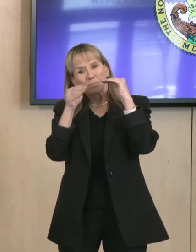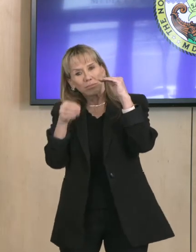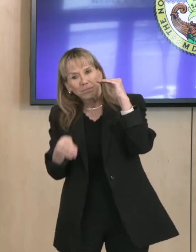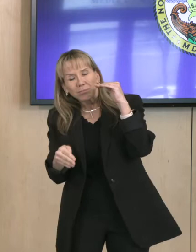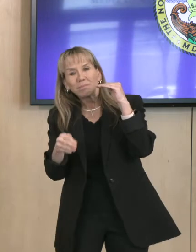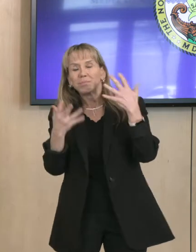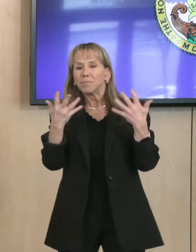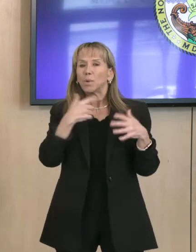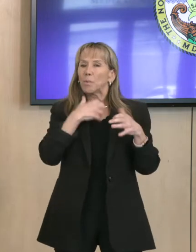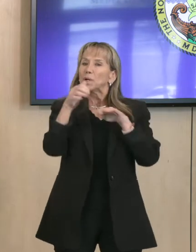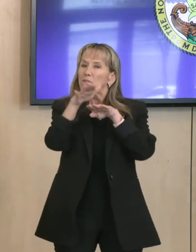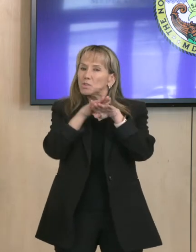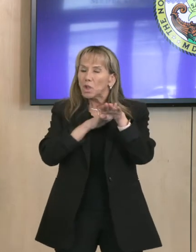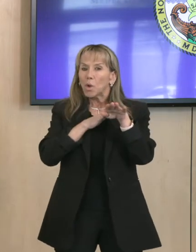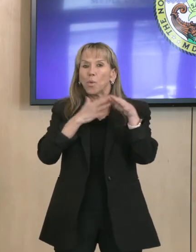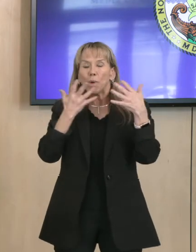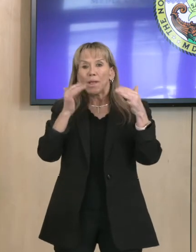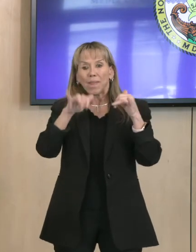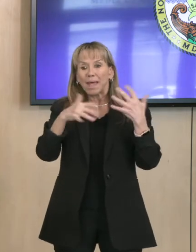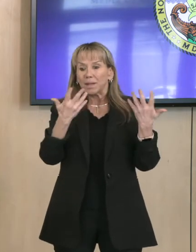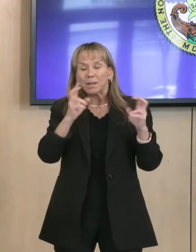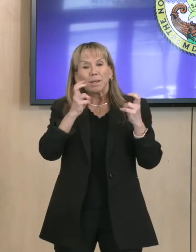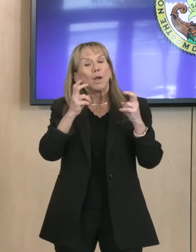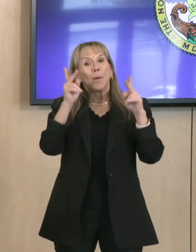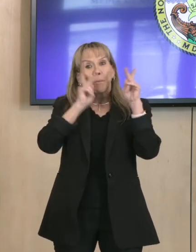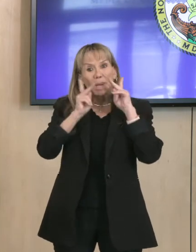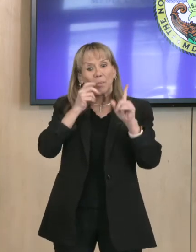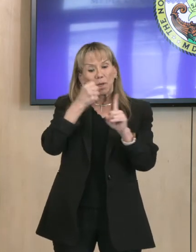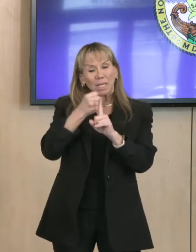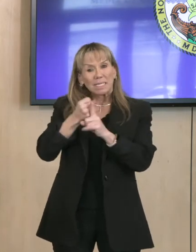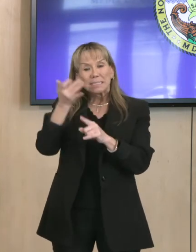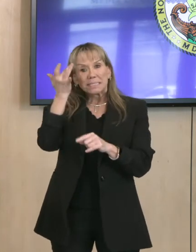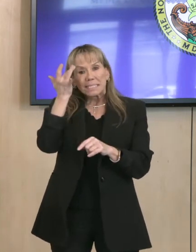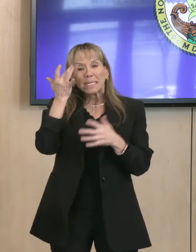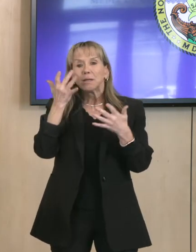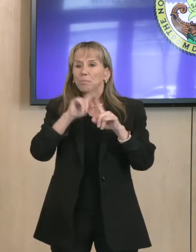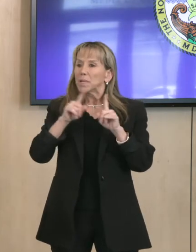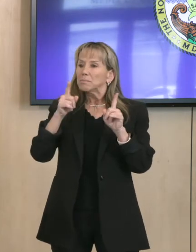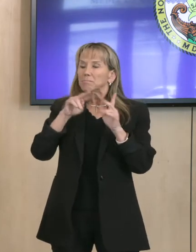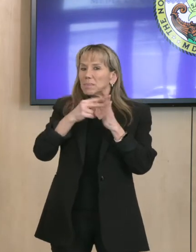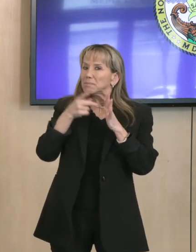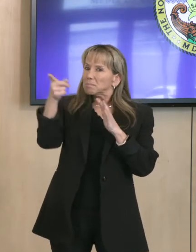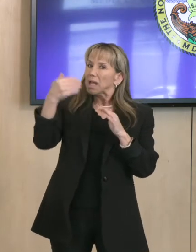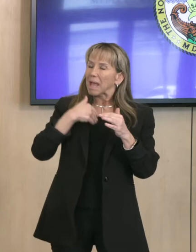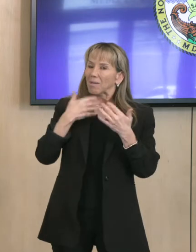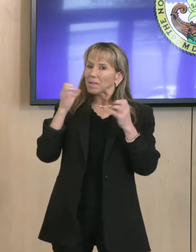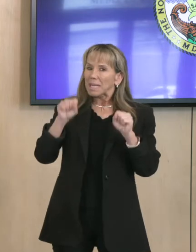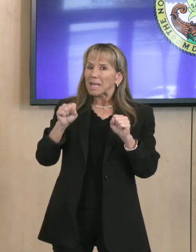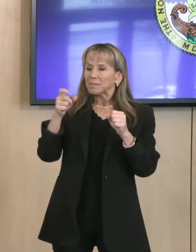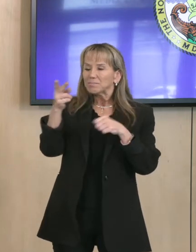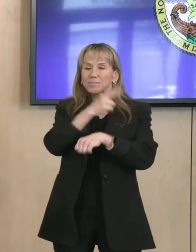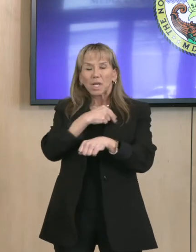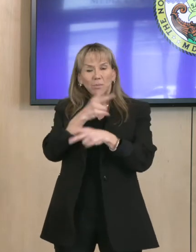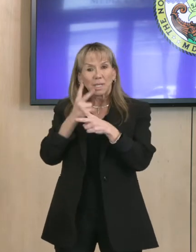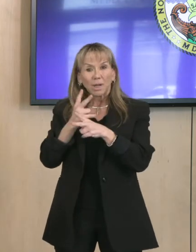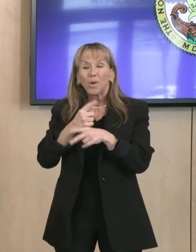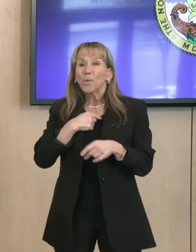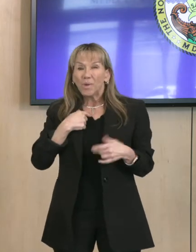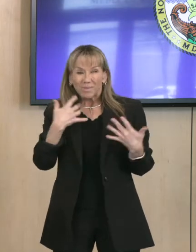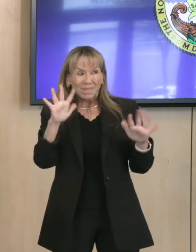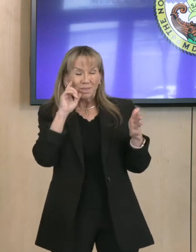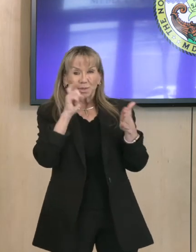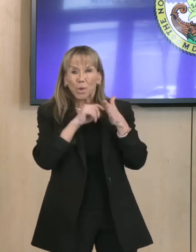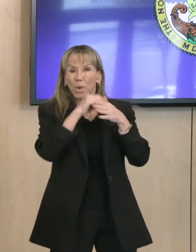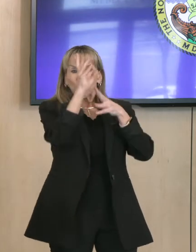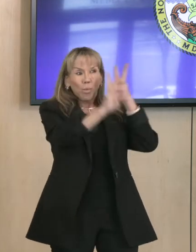hopes that as individuals get sick, that hospital capacity that is needed is there. We have all seen in other parts of the country and other parts of the